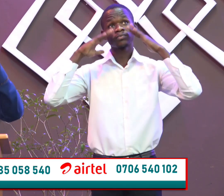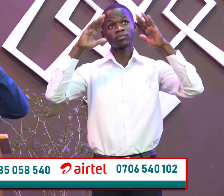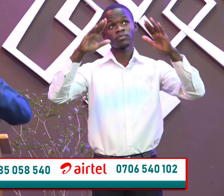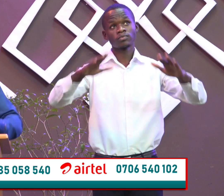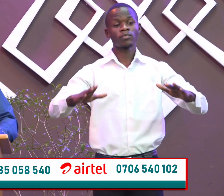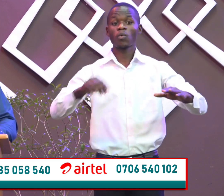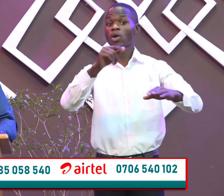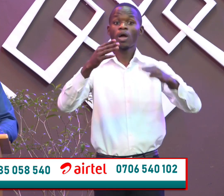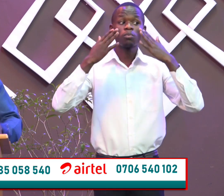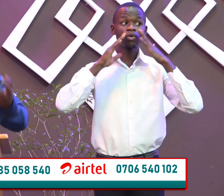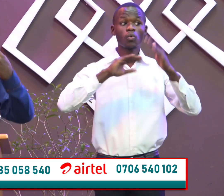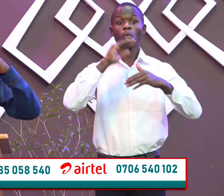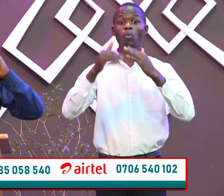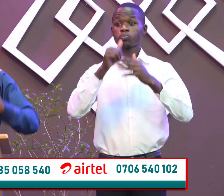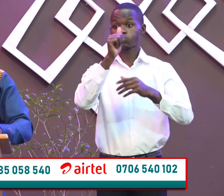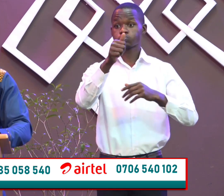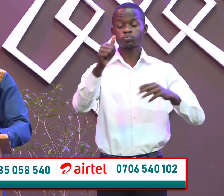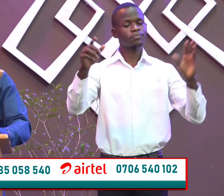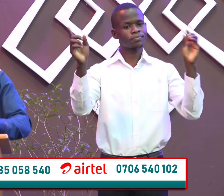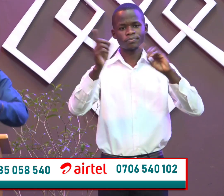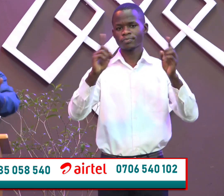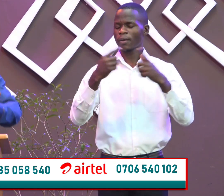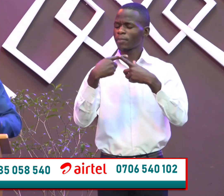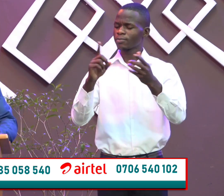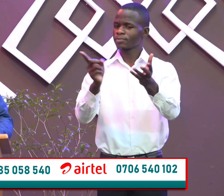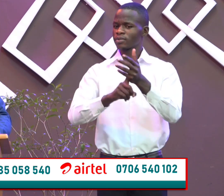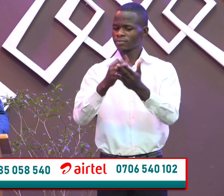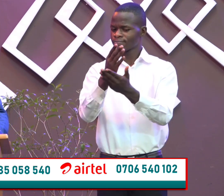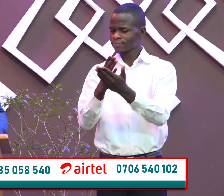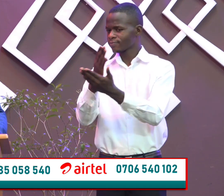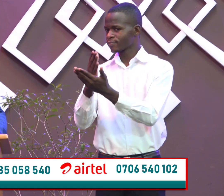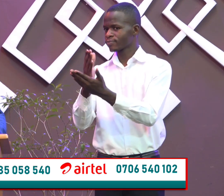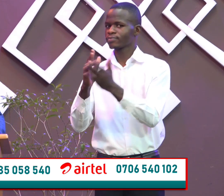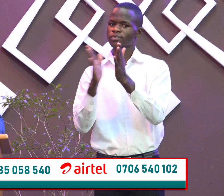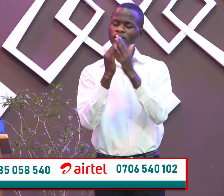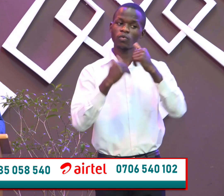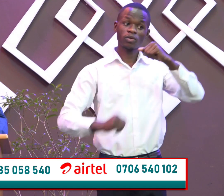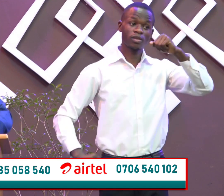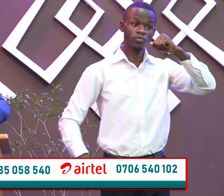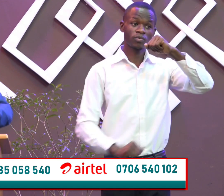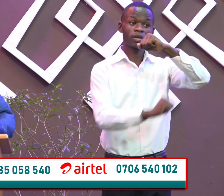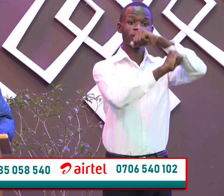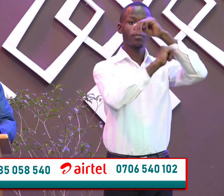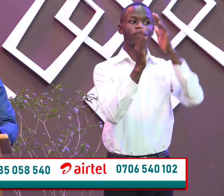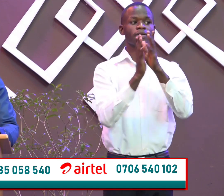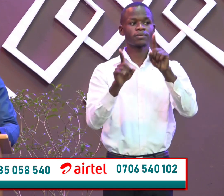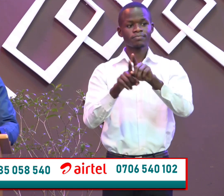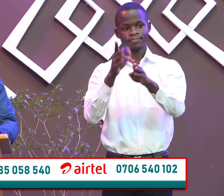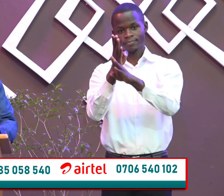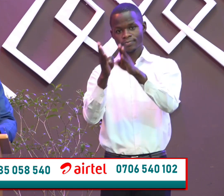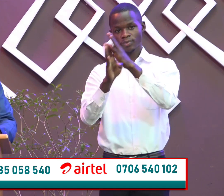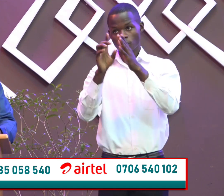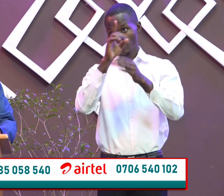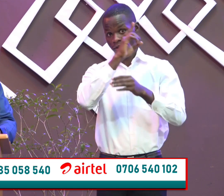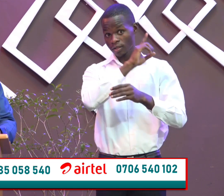gwonna togwemalizaamu, tolako ekitundutundu, obeere omuwagizi era omuzimbi